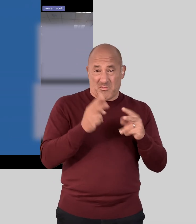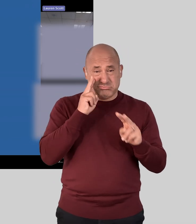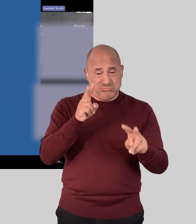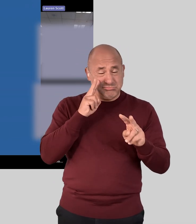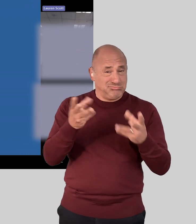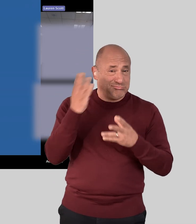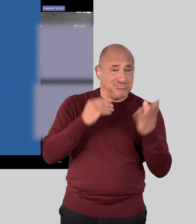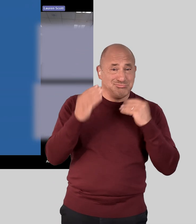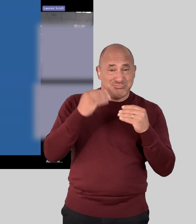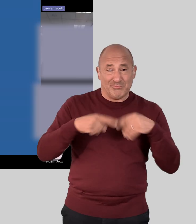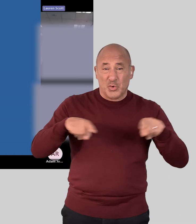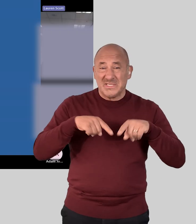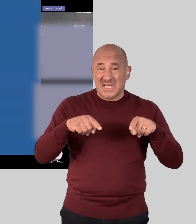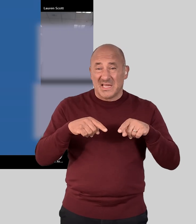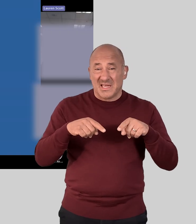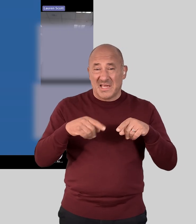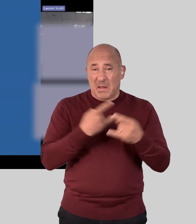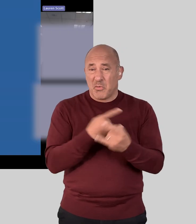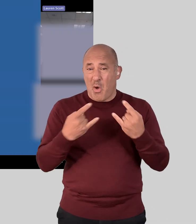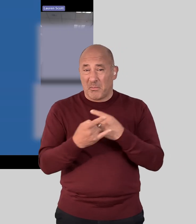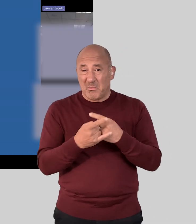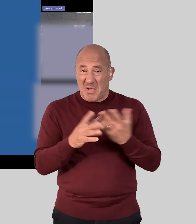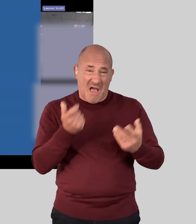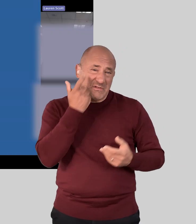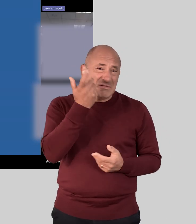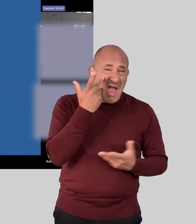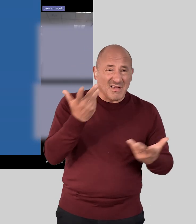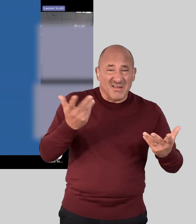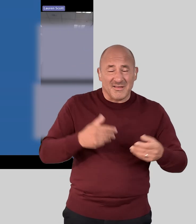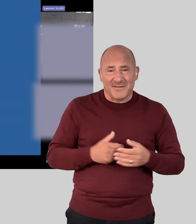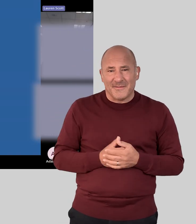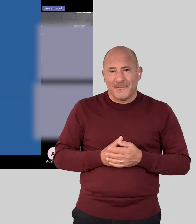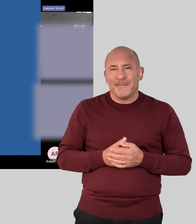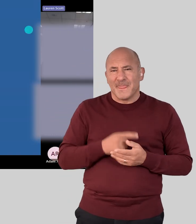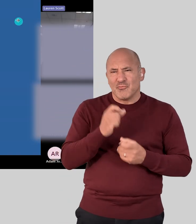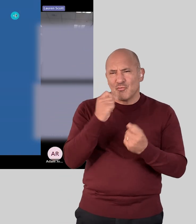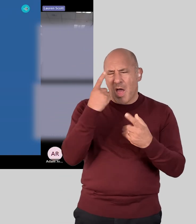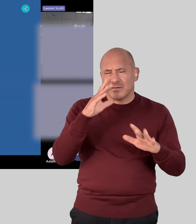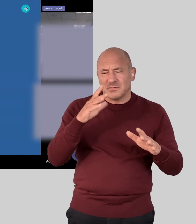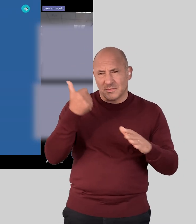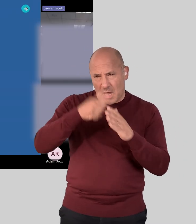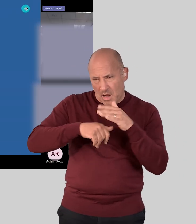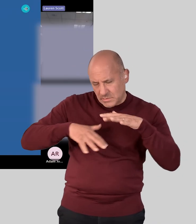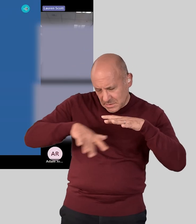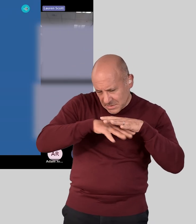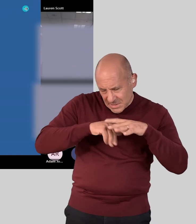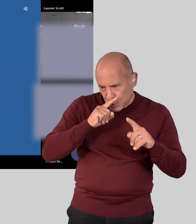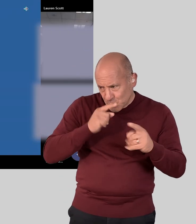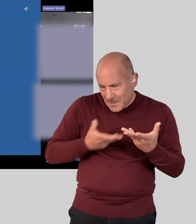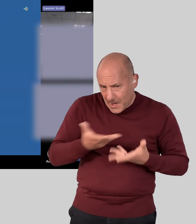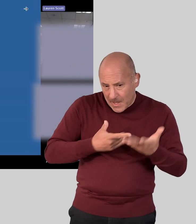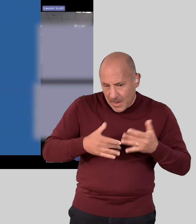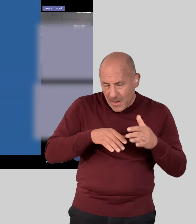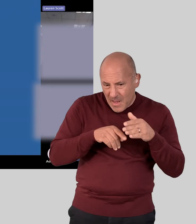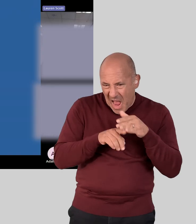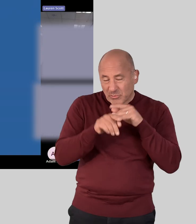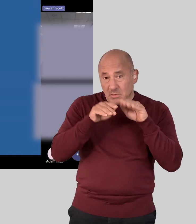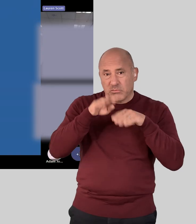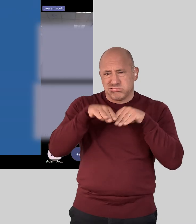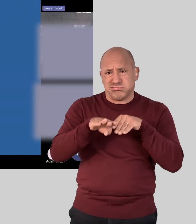of accesses hip hop music, especially on like a day-to-day basis.